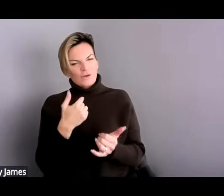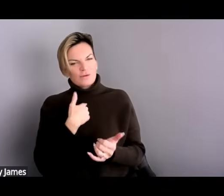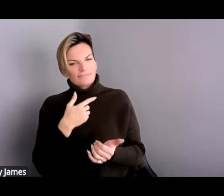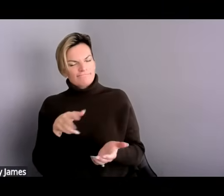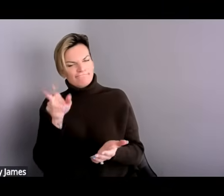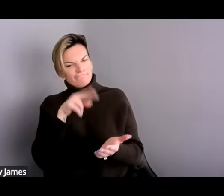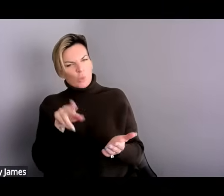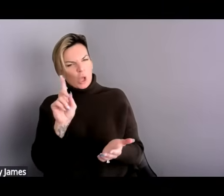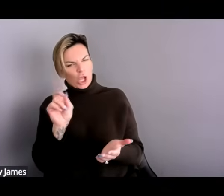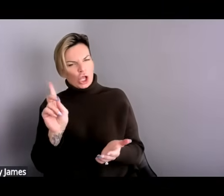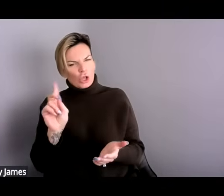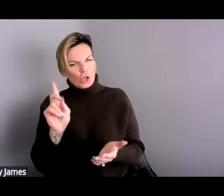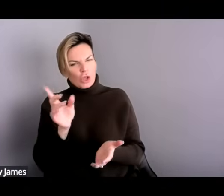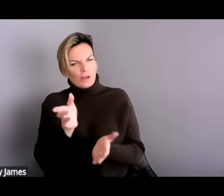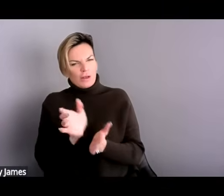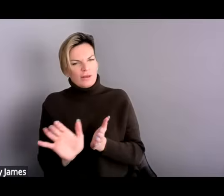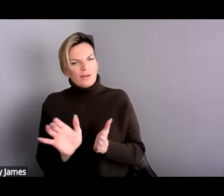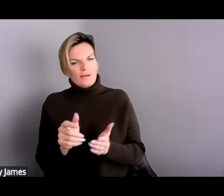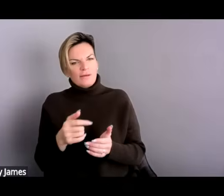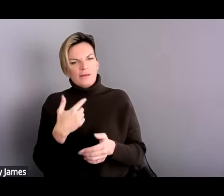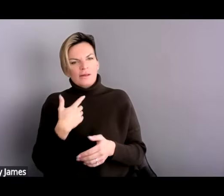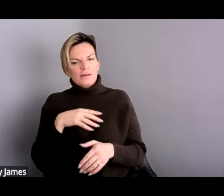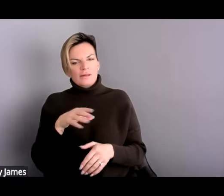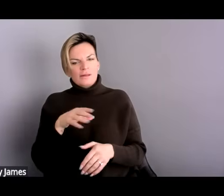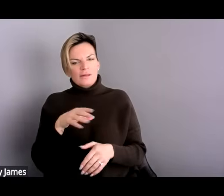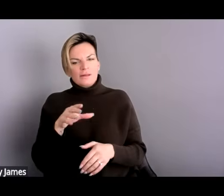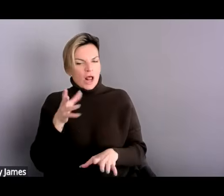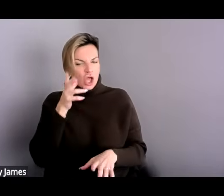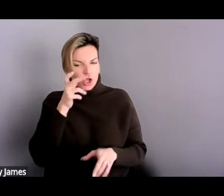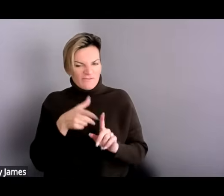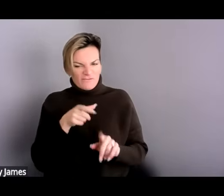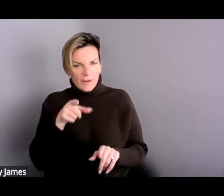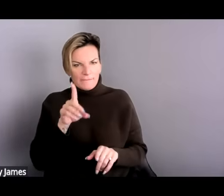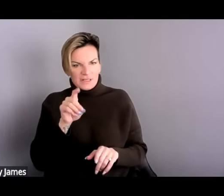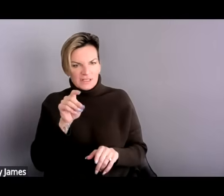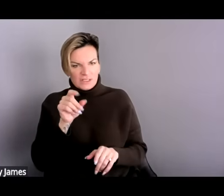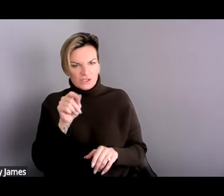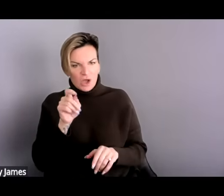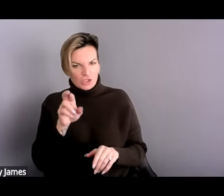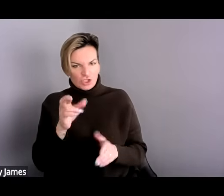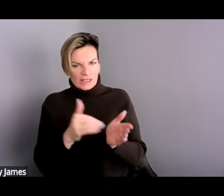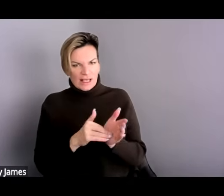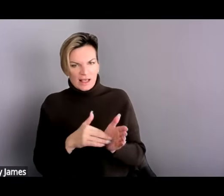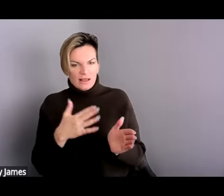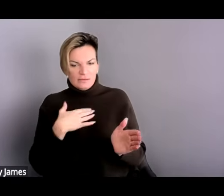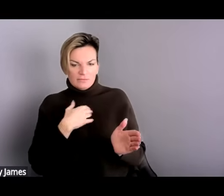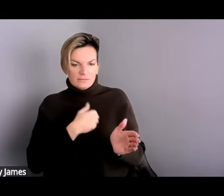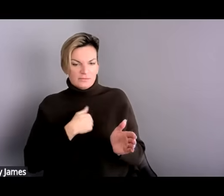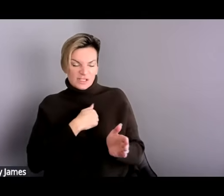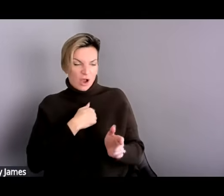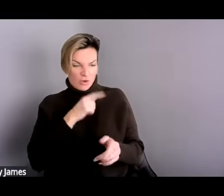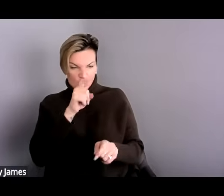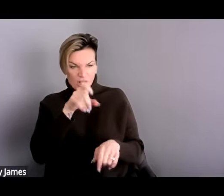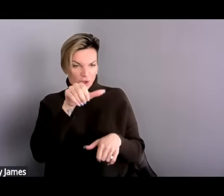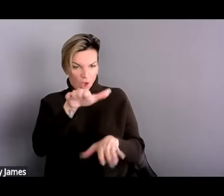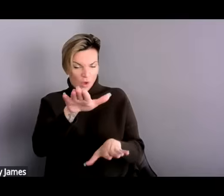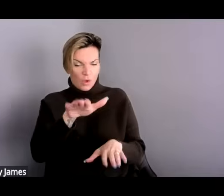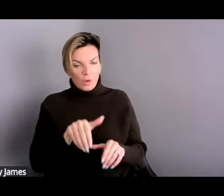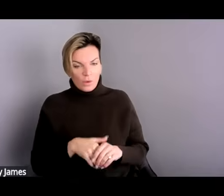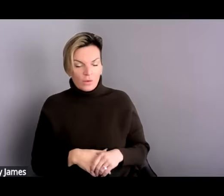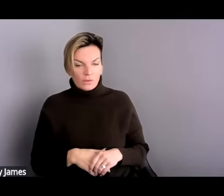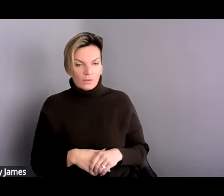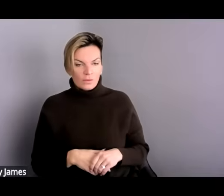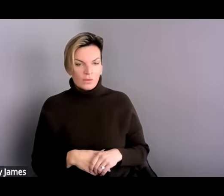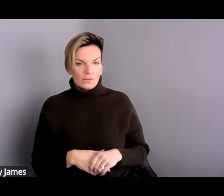that. And I don't want to hear from Mr. Doster again on it. Oh, I thought you were. That thing. Sorry, you can go.